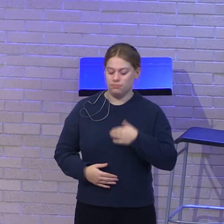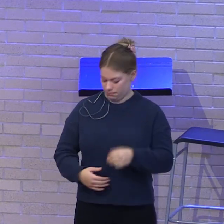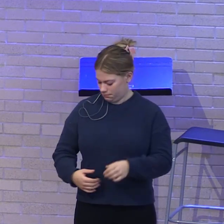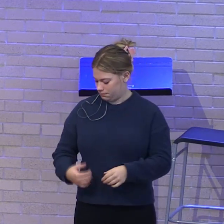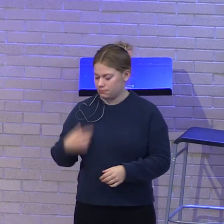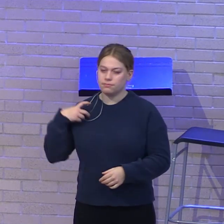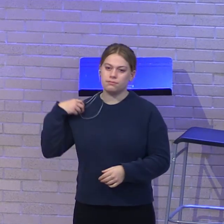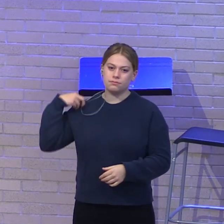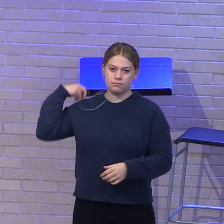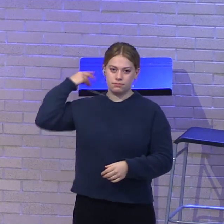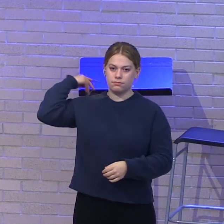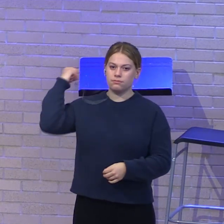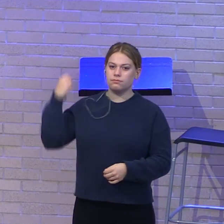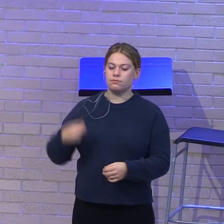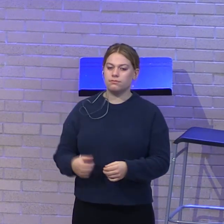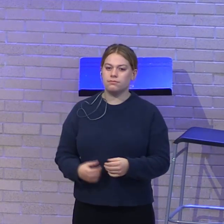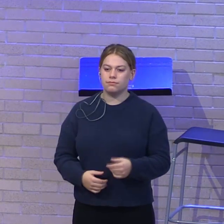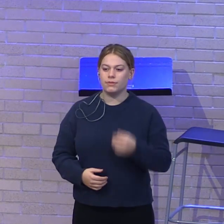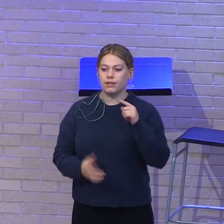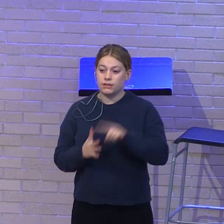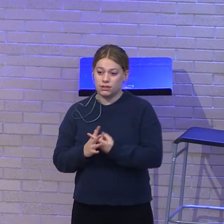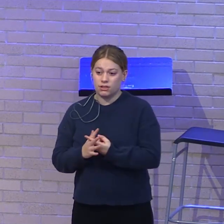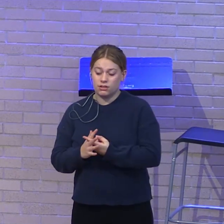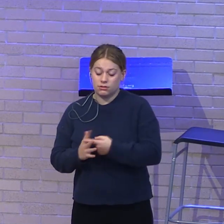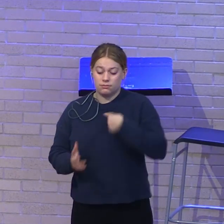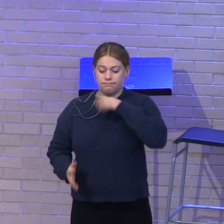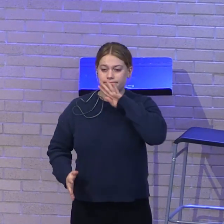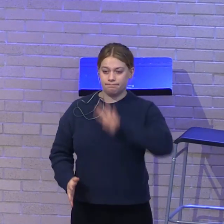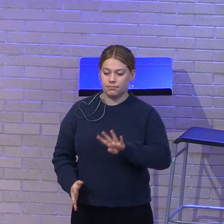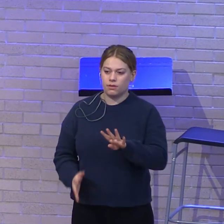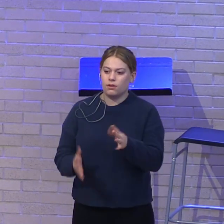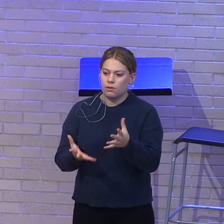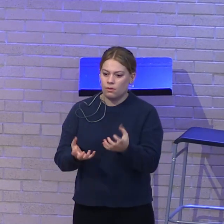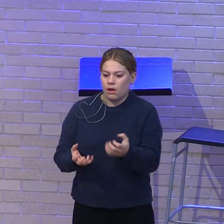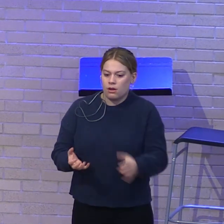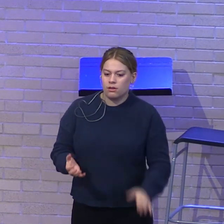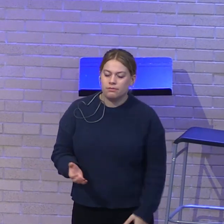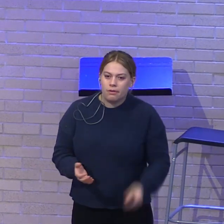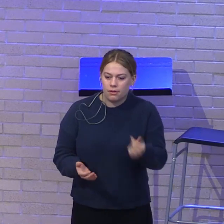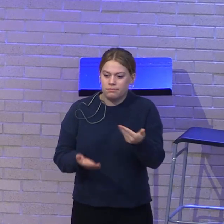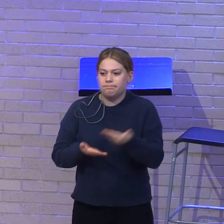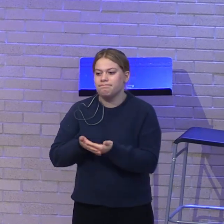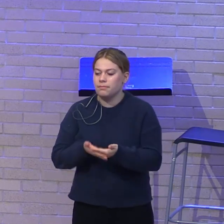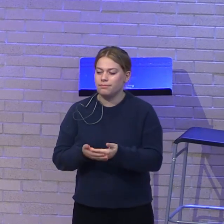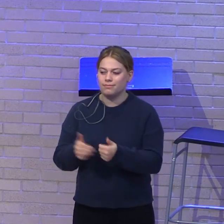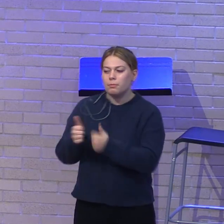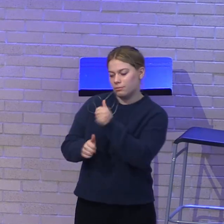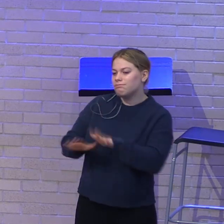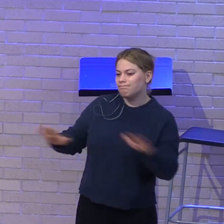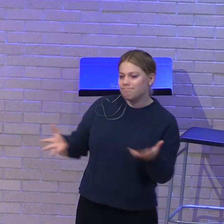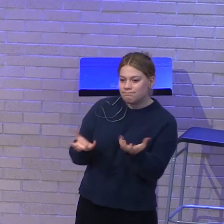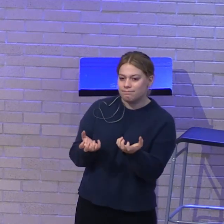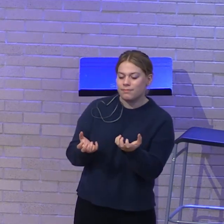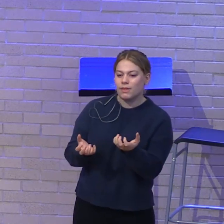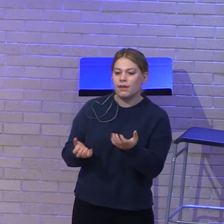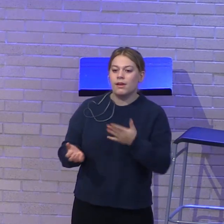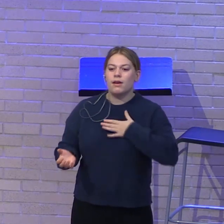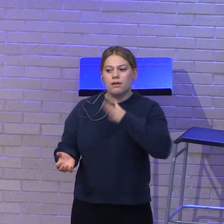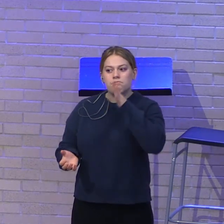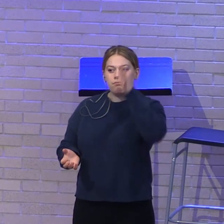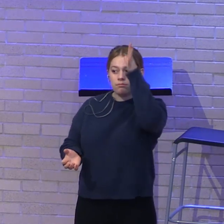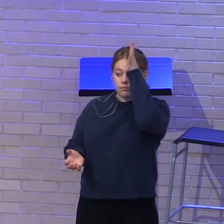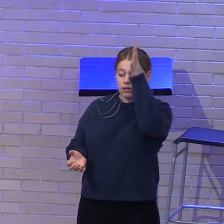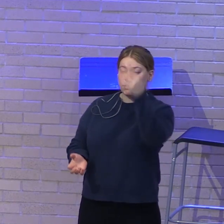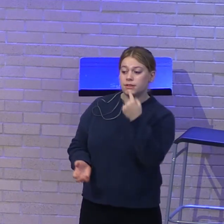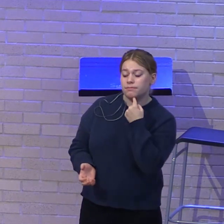So this all started when I was 4 years old, and I wanted a puppy, as most children do. And my parents made me a deal that